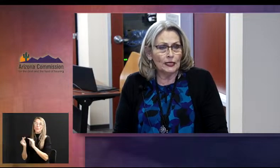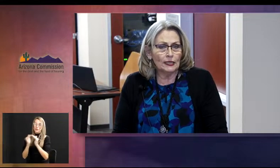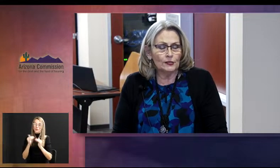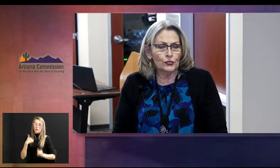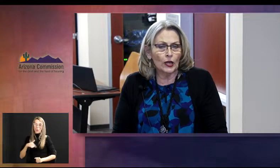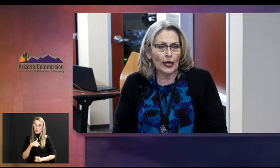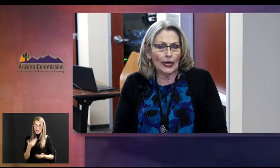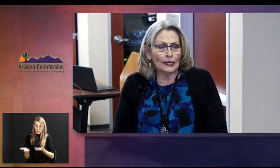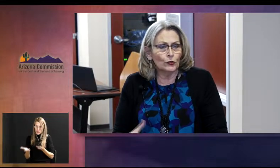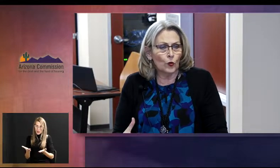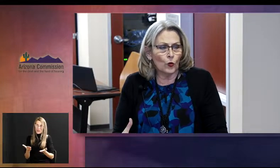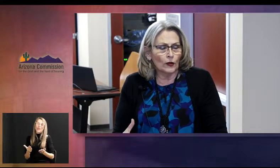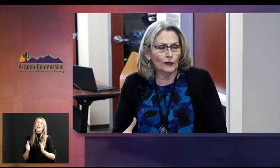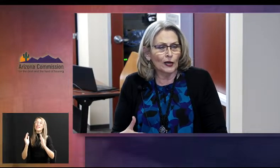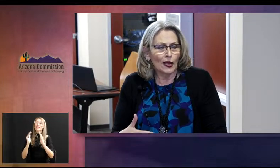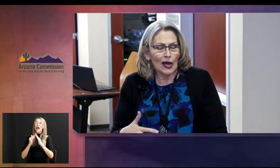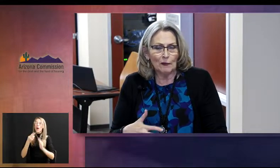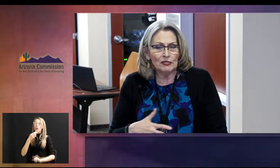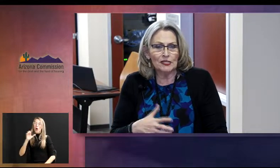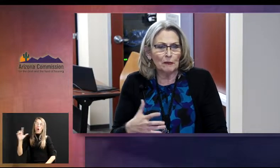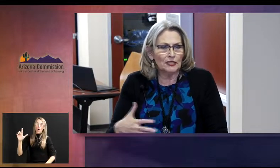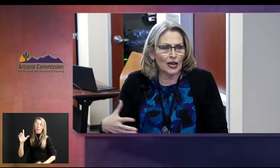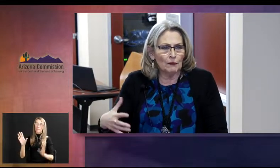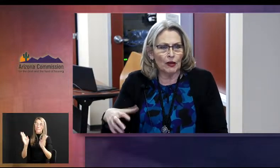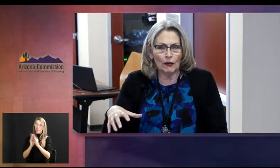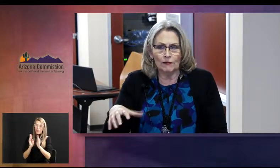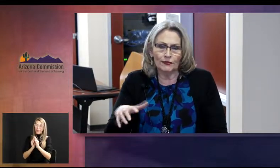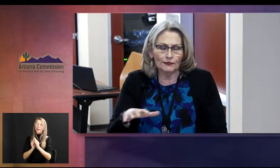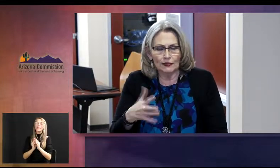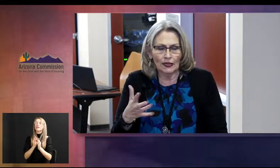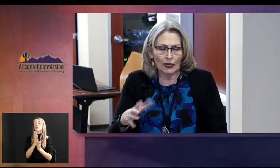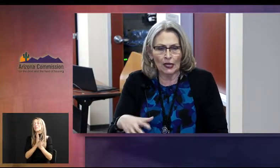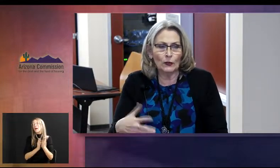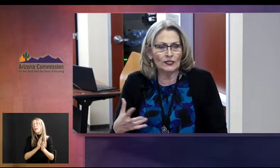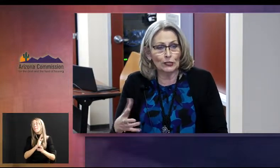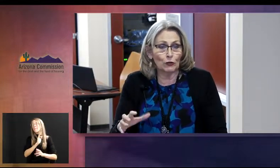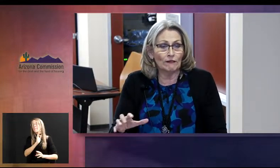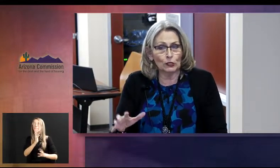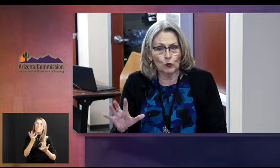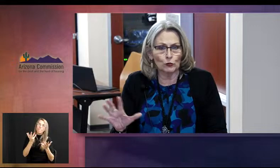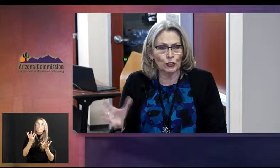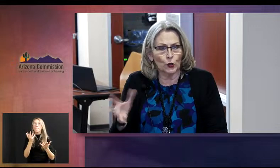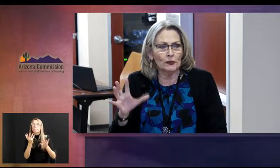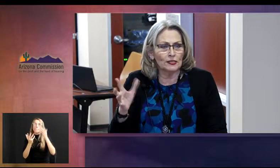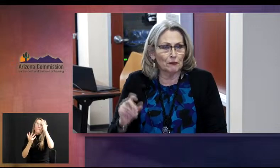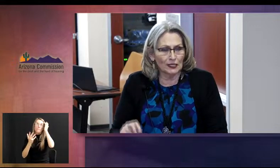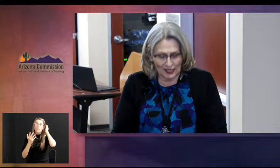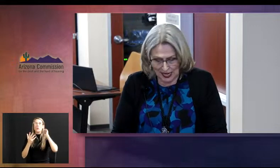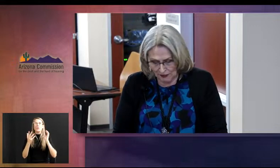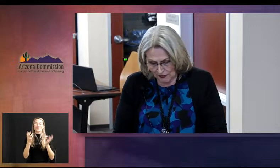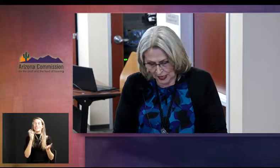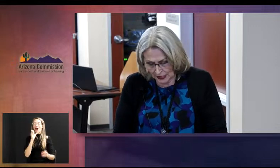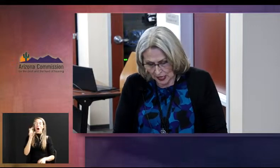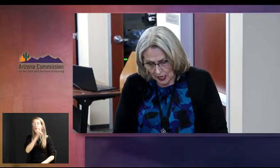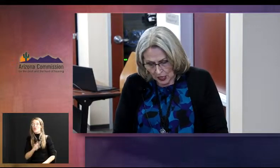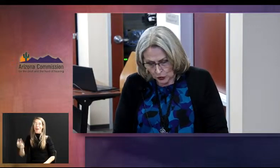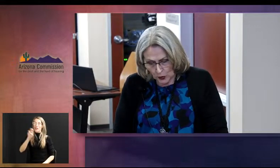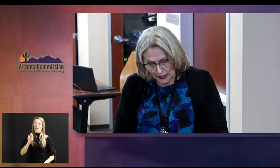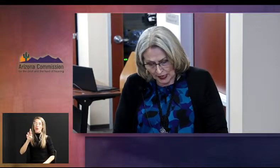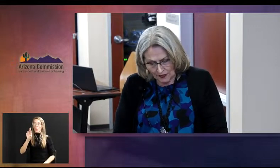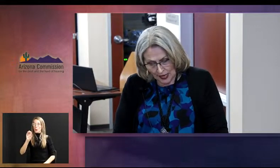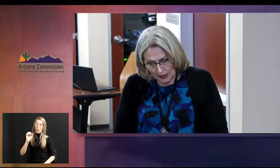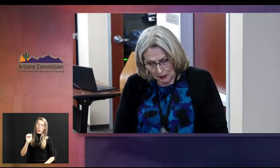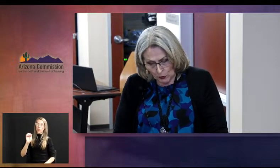hall meetings and or some type of, I don't want to say traveling roadshow, but something to that effect,